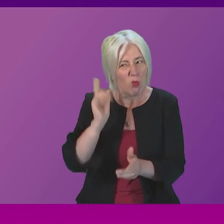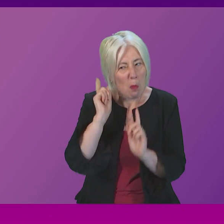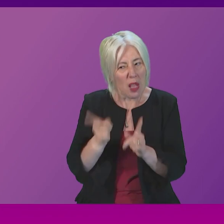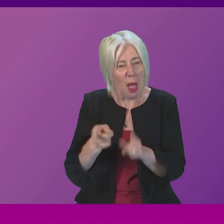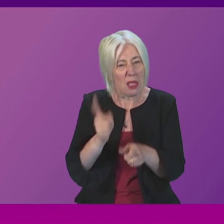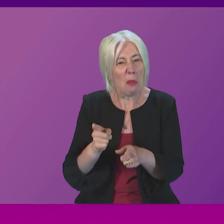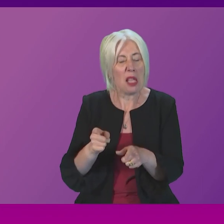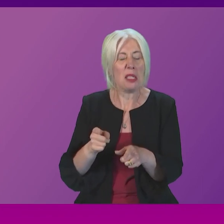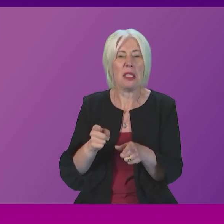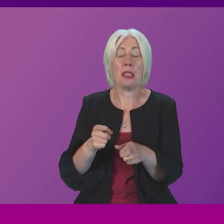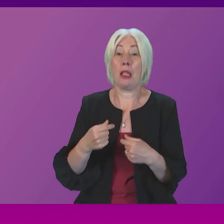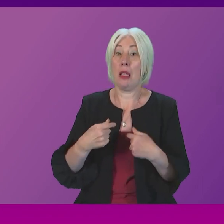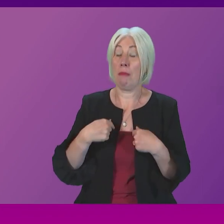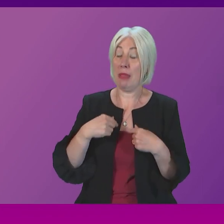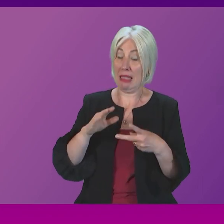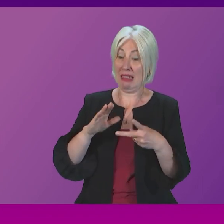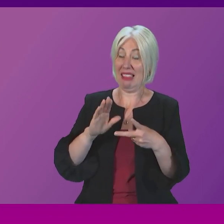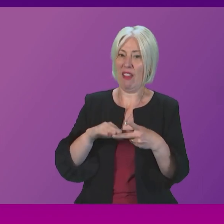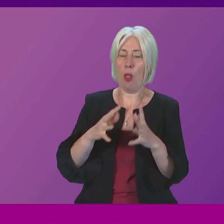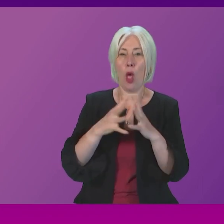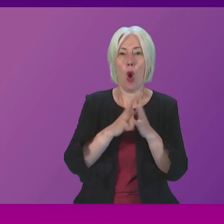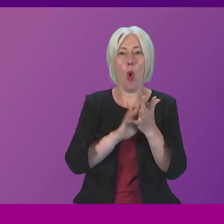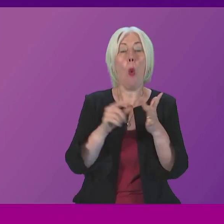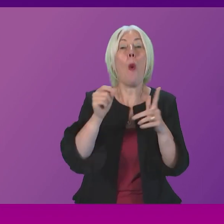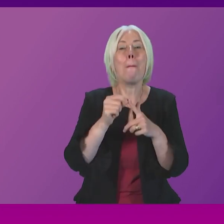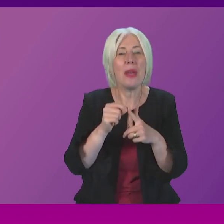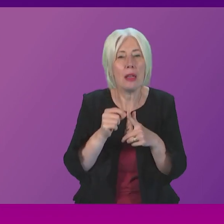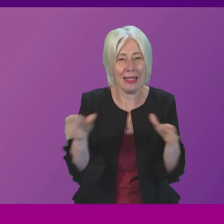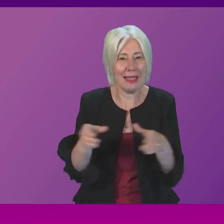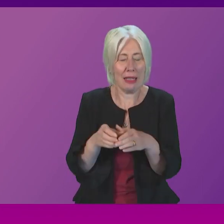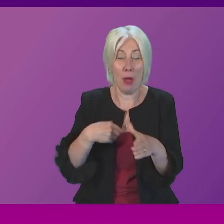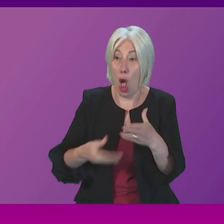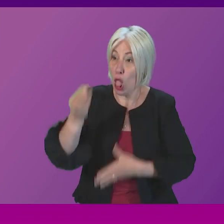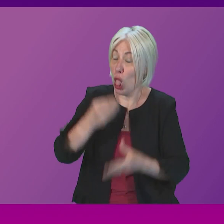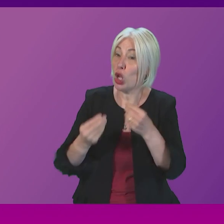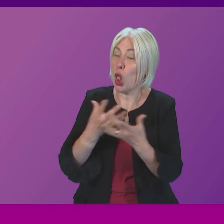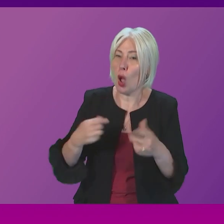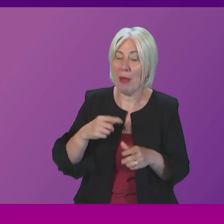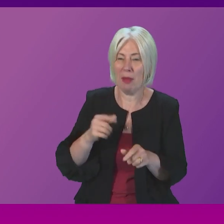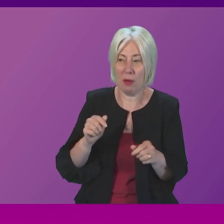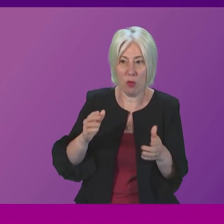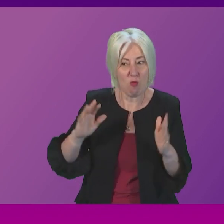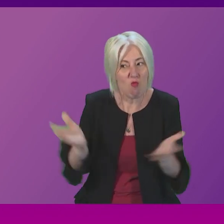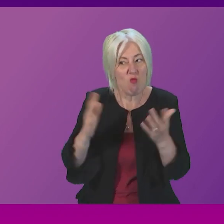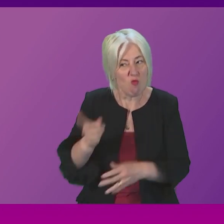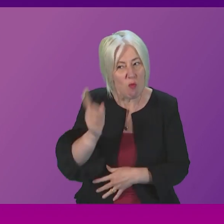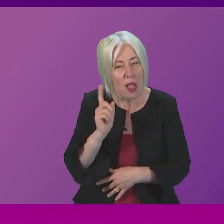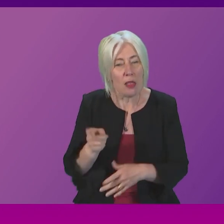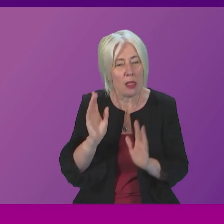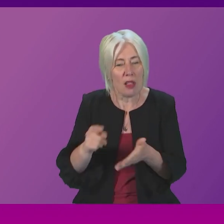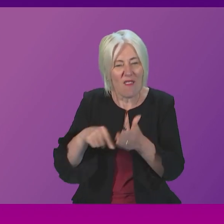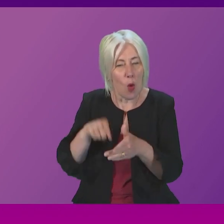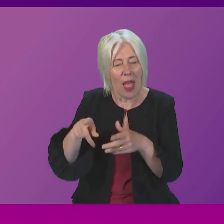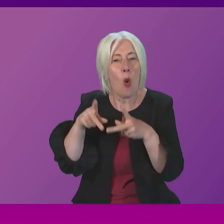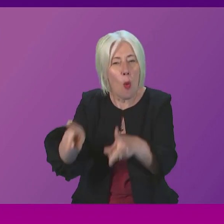I was a deputy whip. I was privileged to be in the whips team because I learned such a lot. Part of that is making